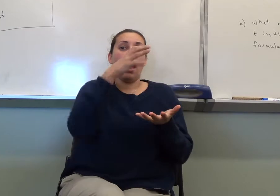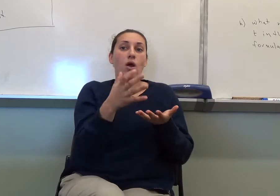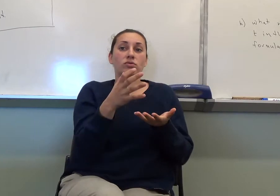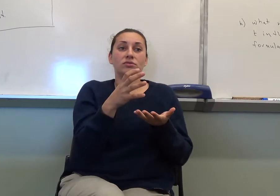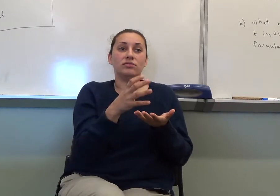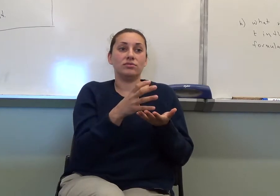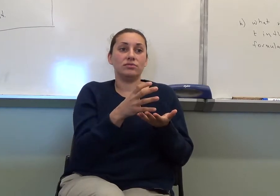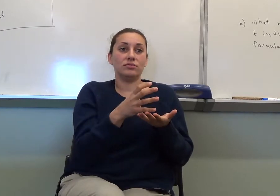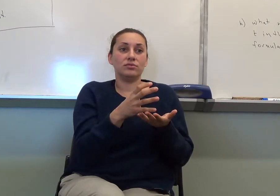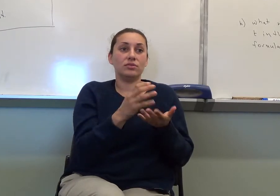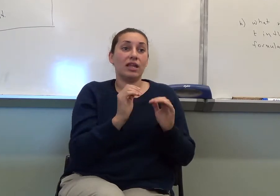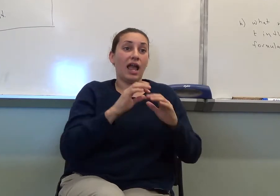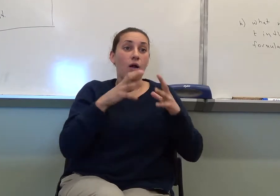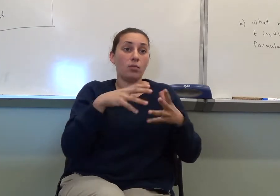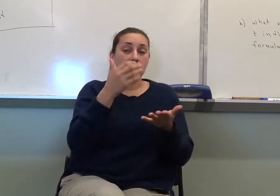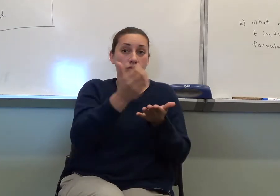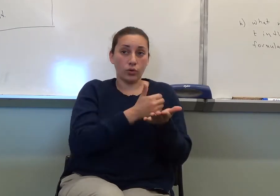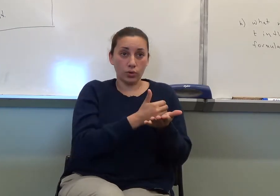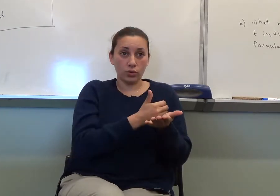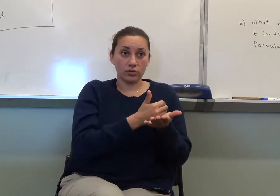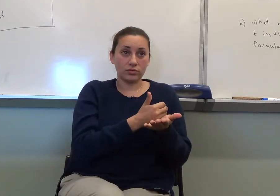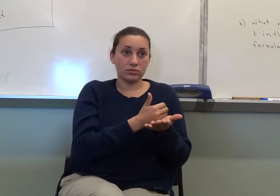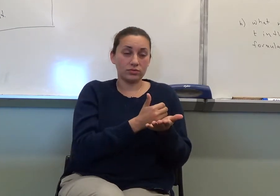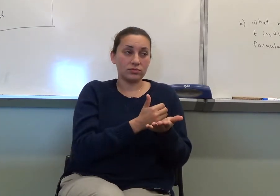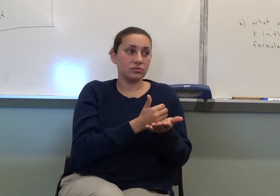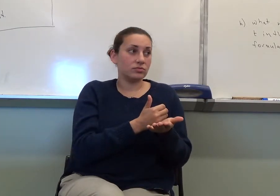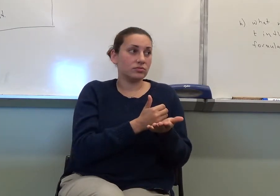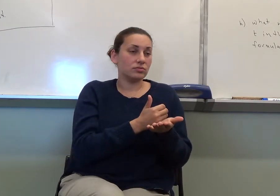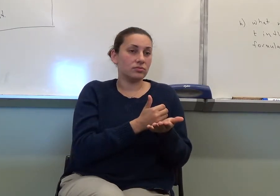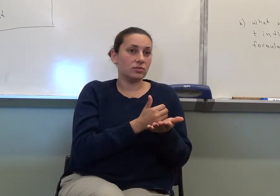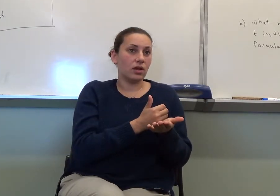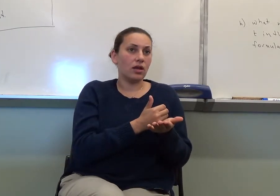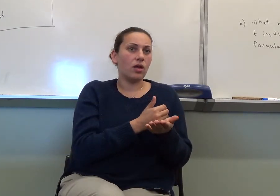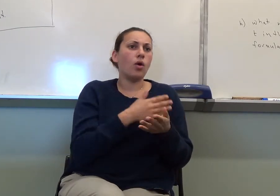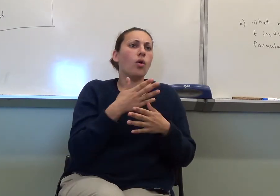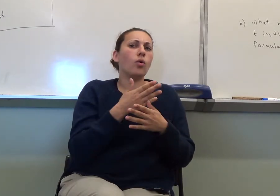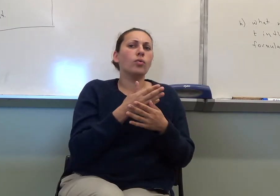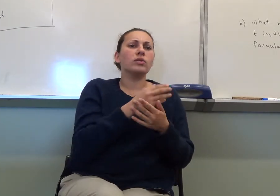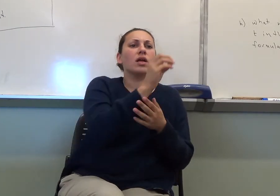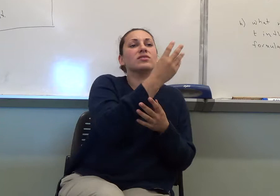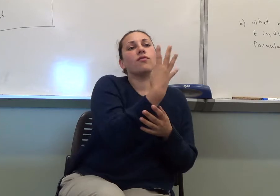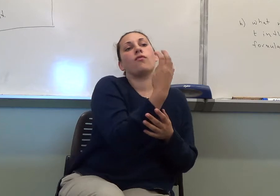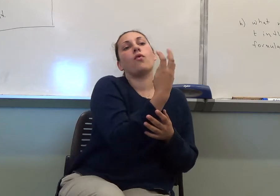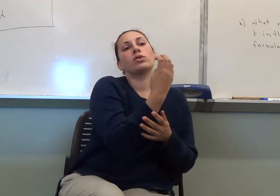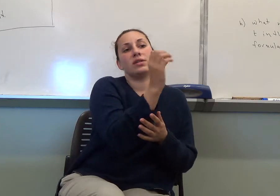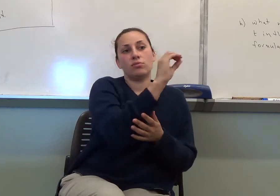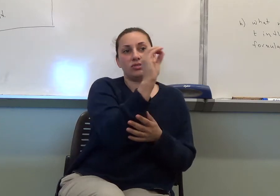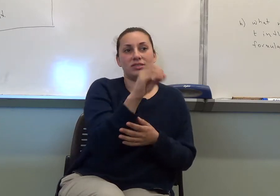of commission Is the commission rate times the total sales.